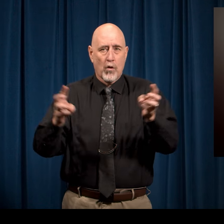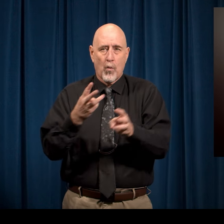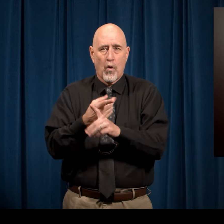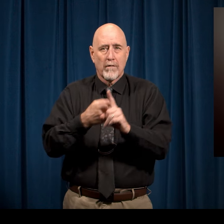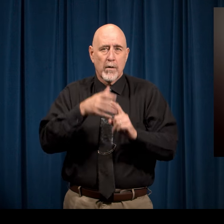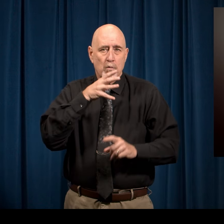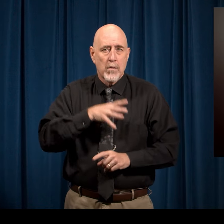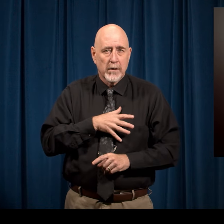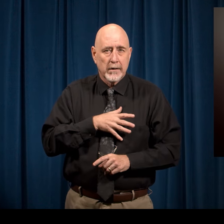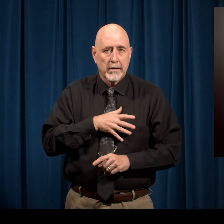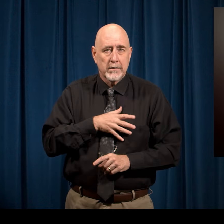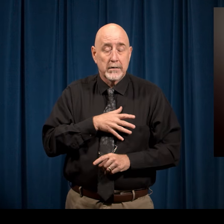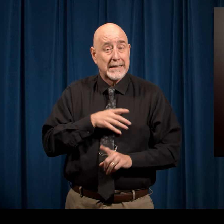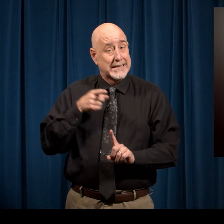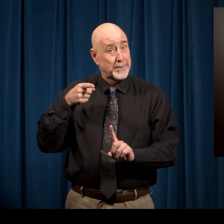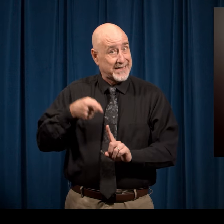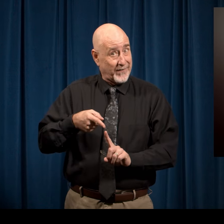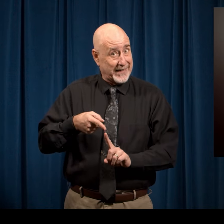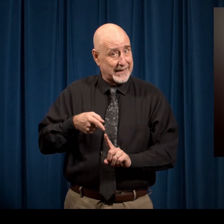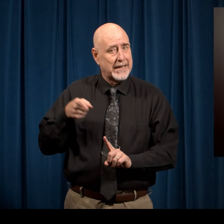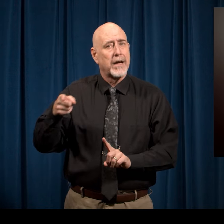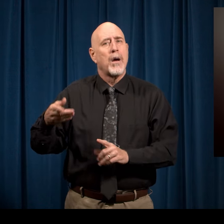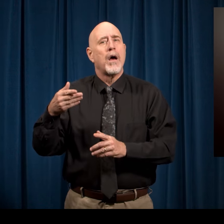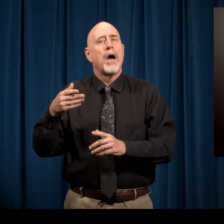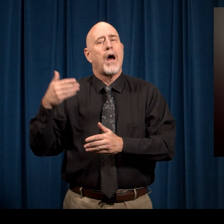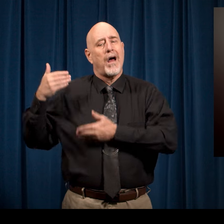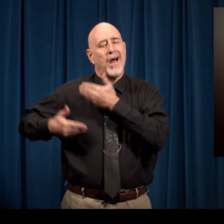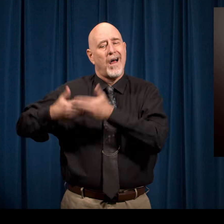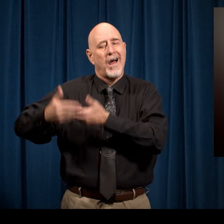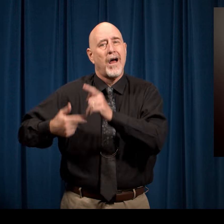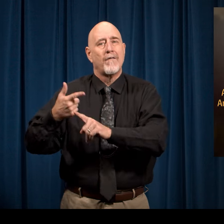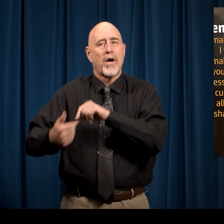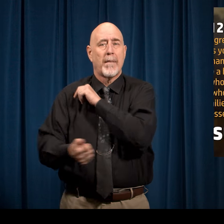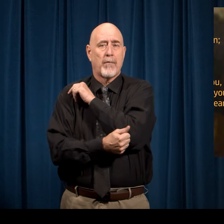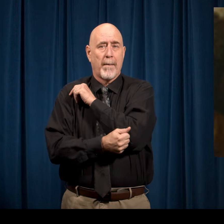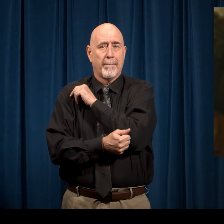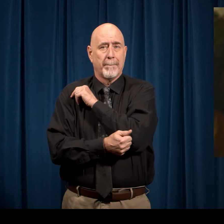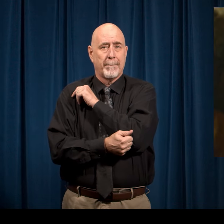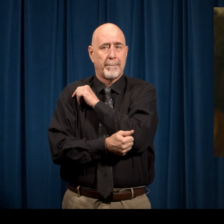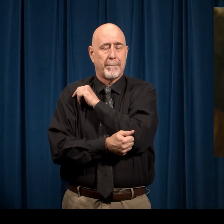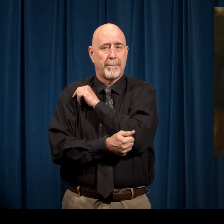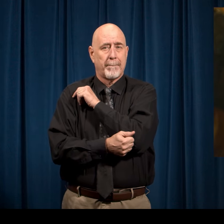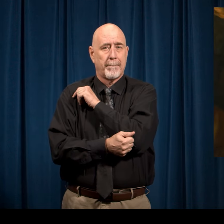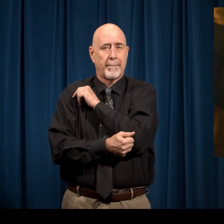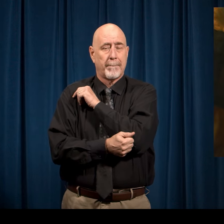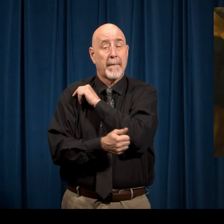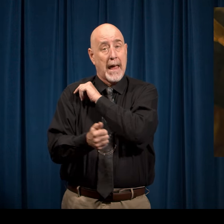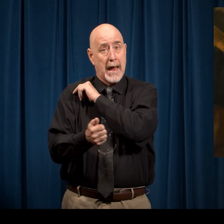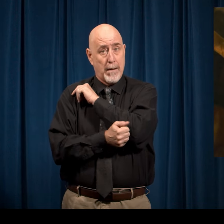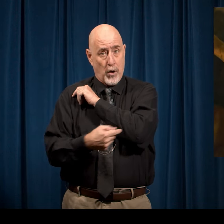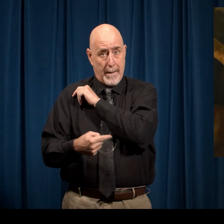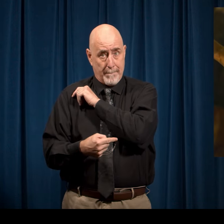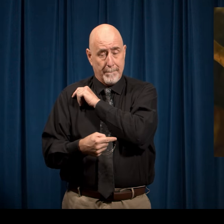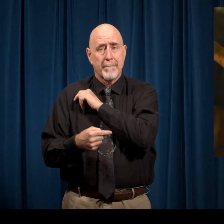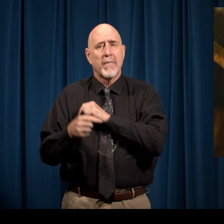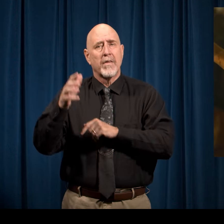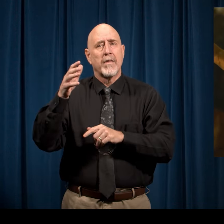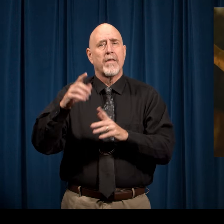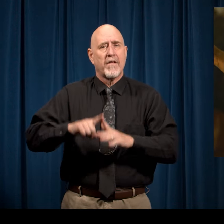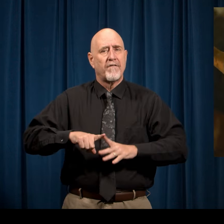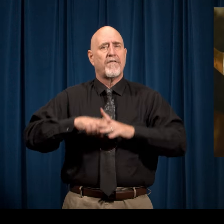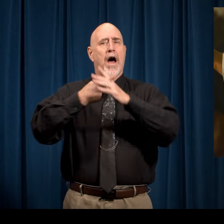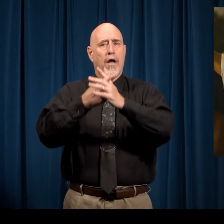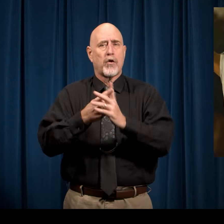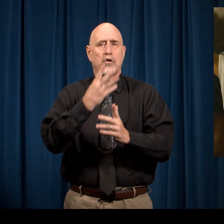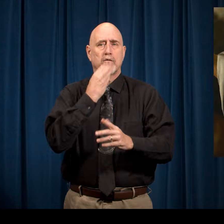world of a woman, and specifically, he would be a descendant of Abraham. Now, Abraham was